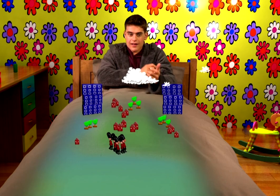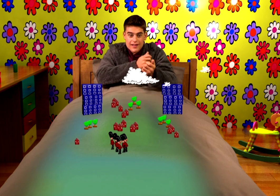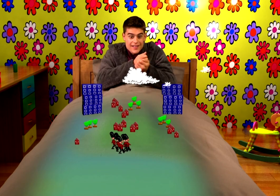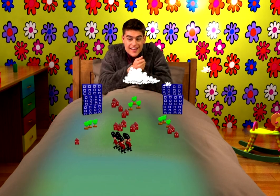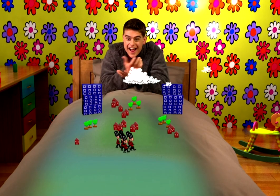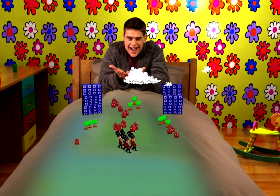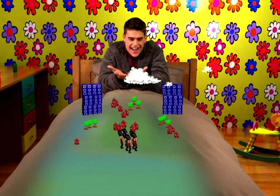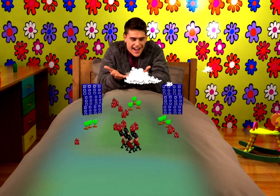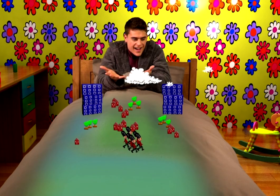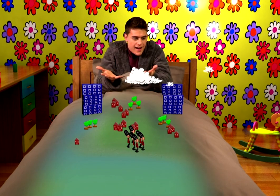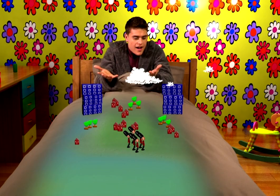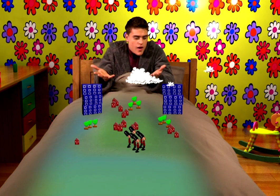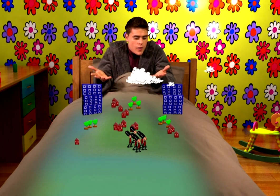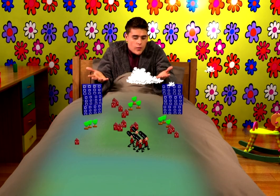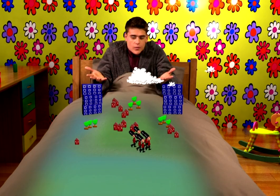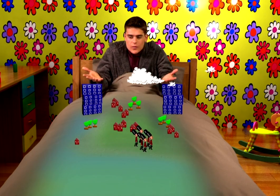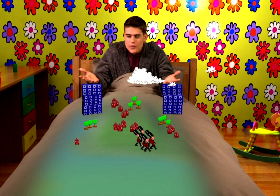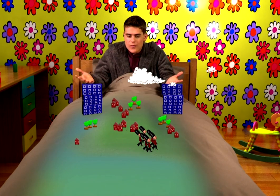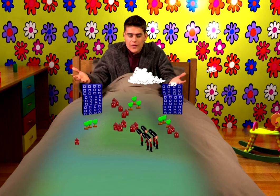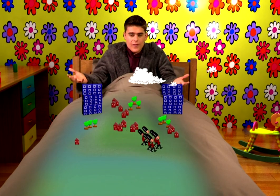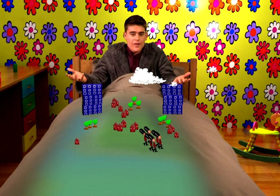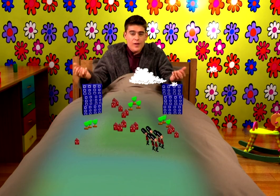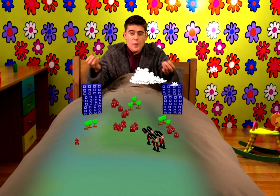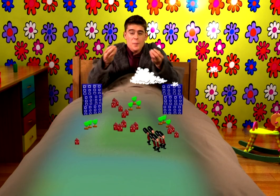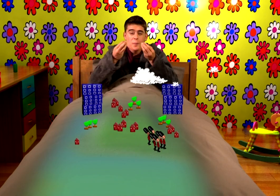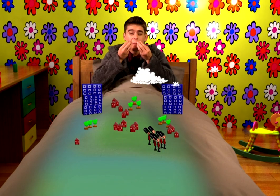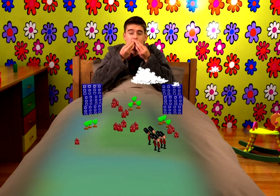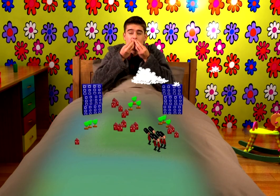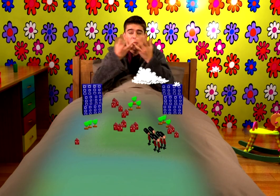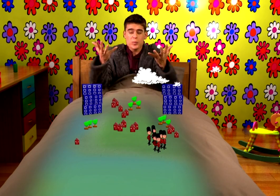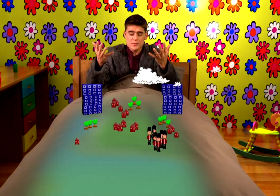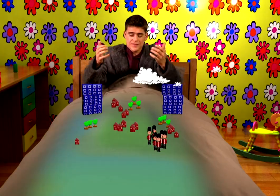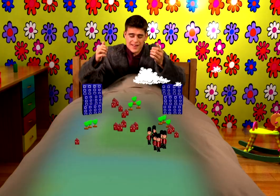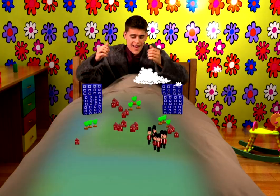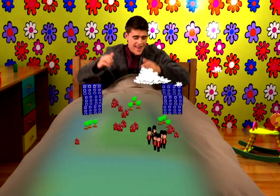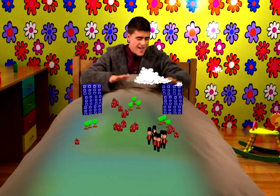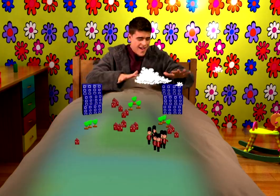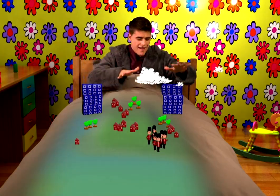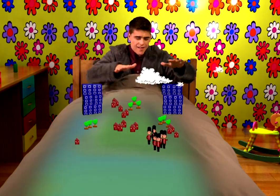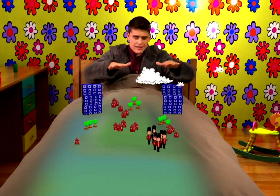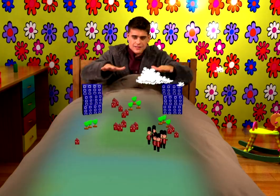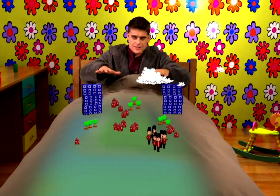sees before him, dale and plain, the pleasant land of counterpane.